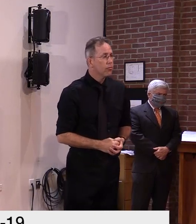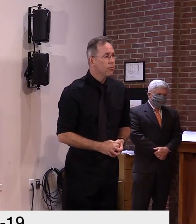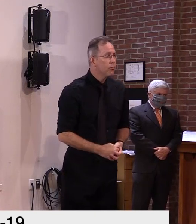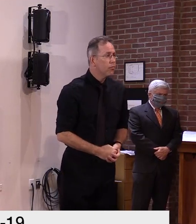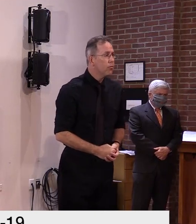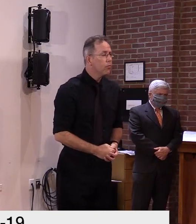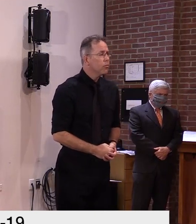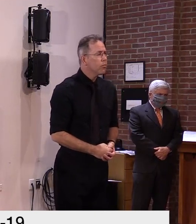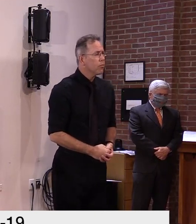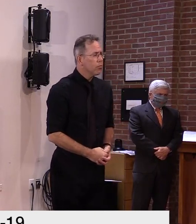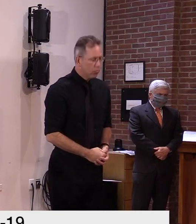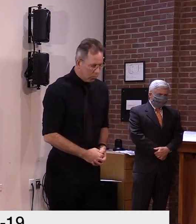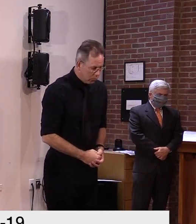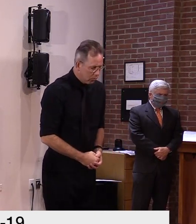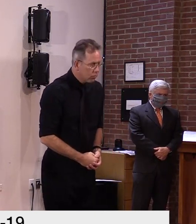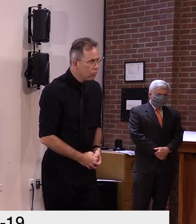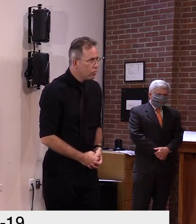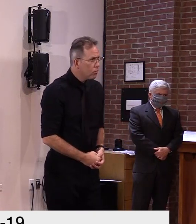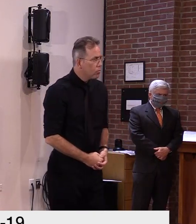this week is,